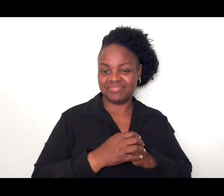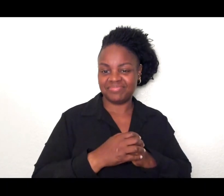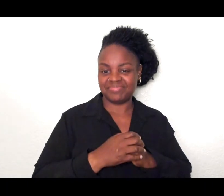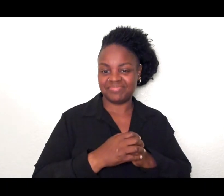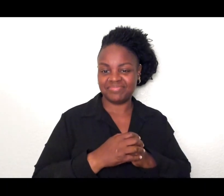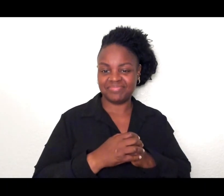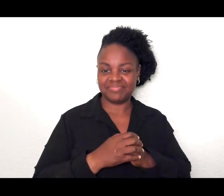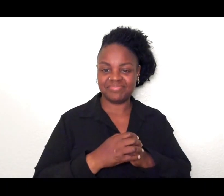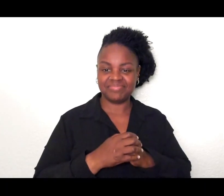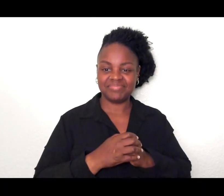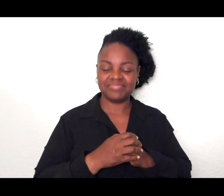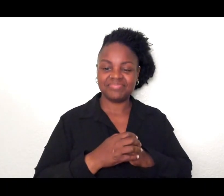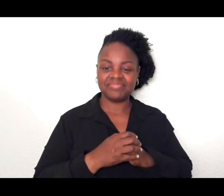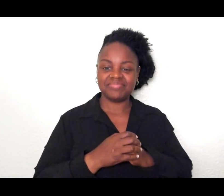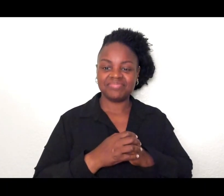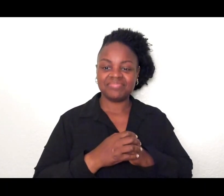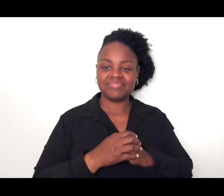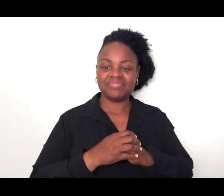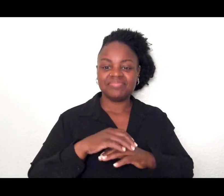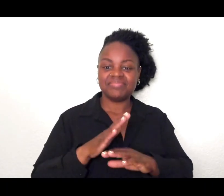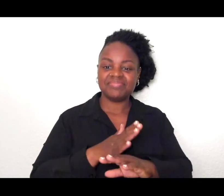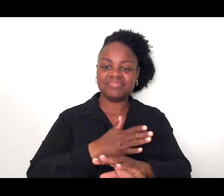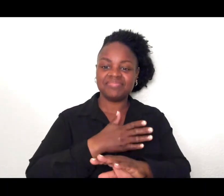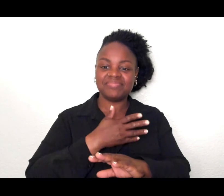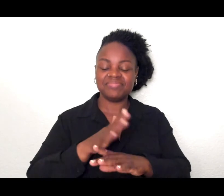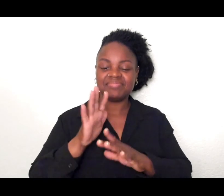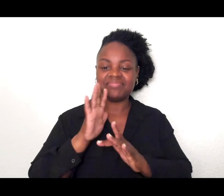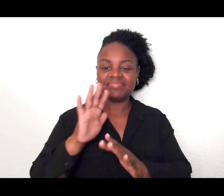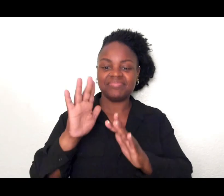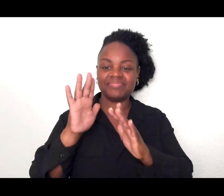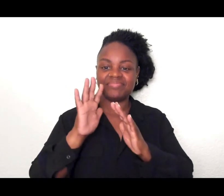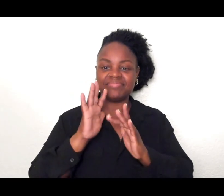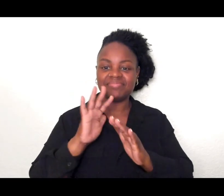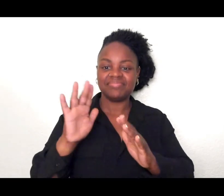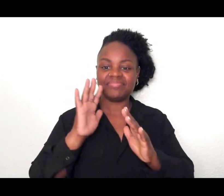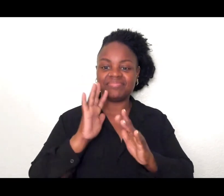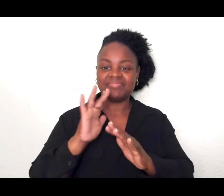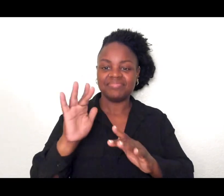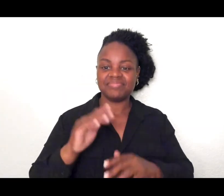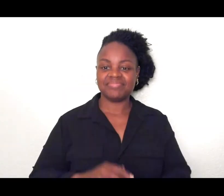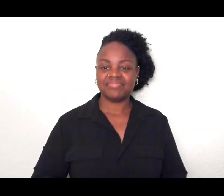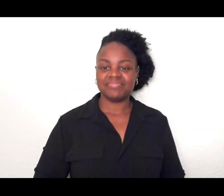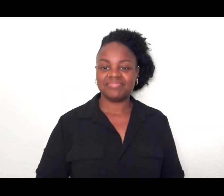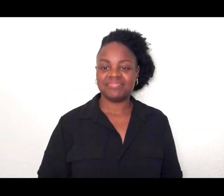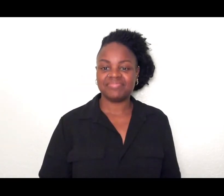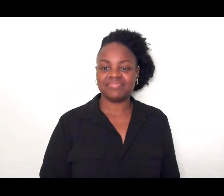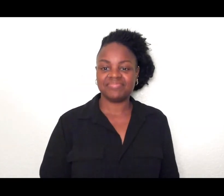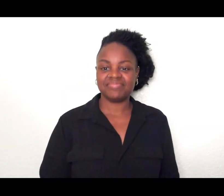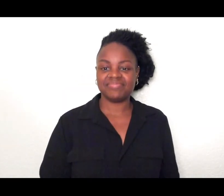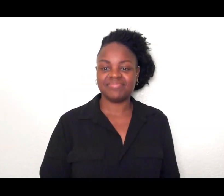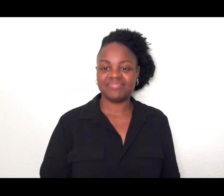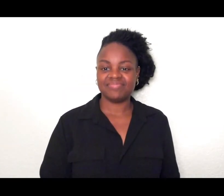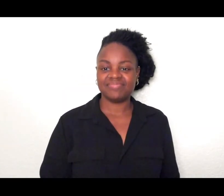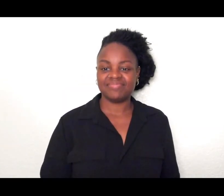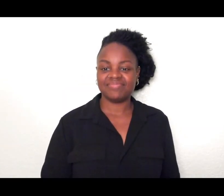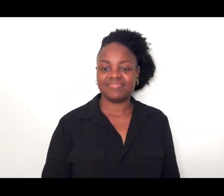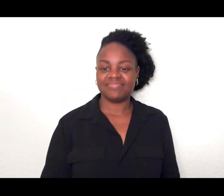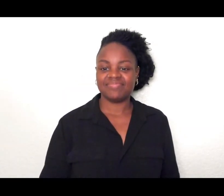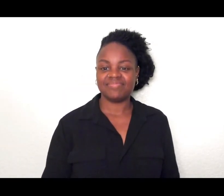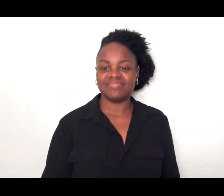boring normality. Yeah, baby, that day will come. The day will come when